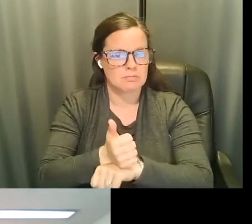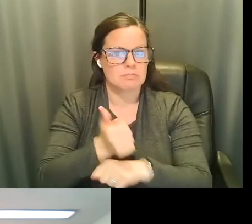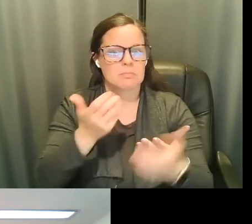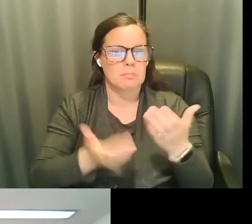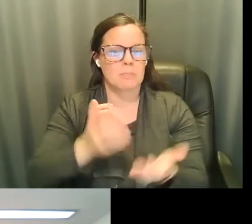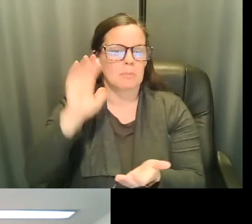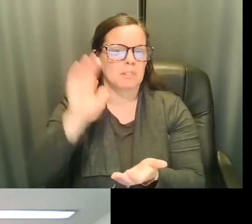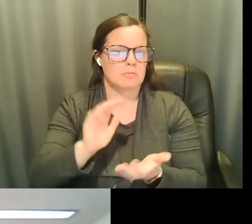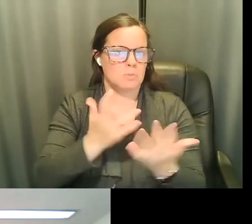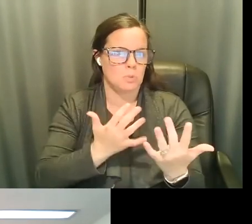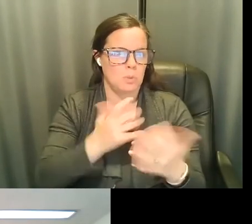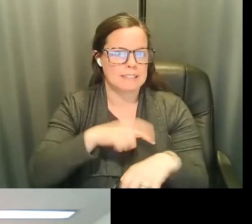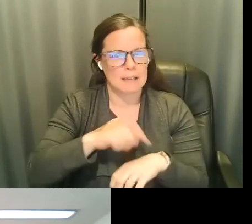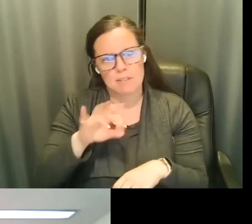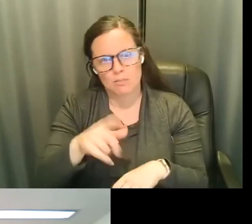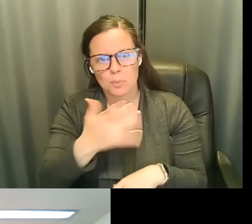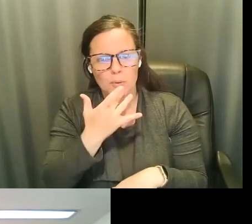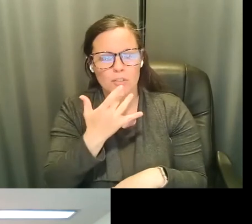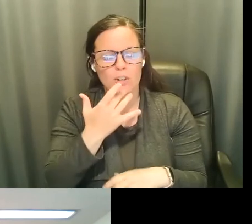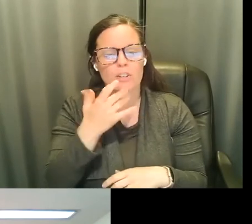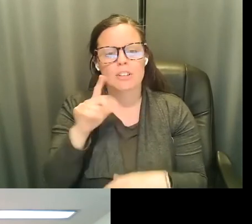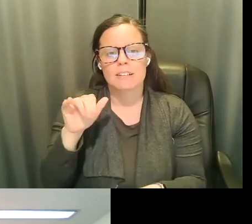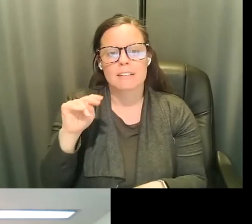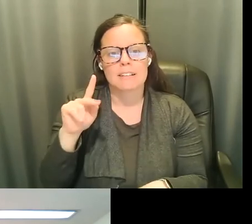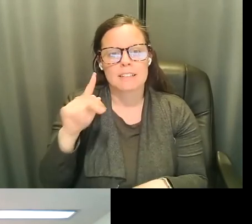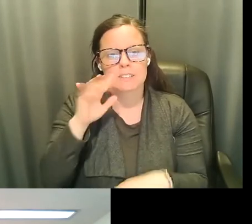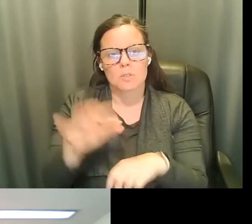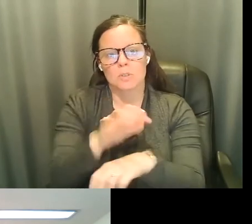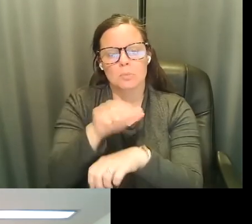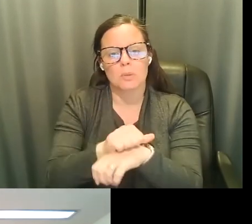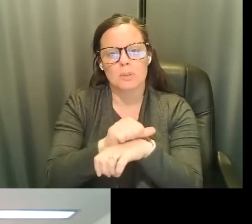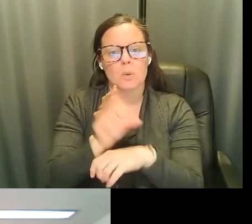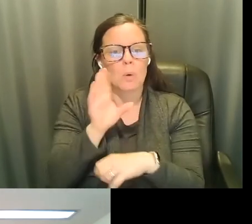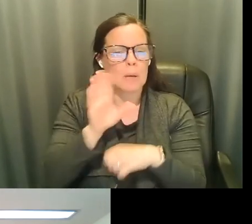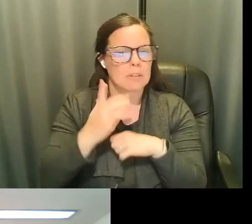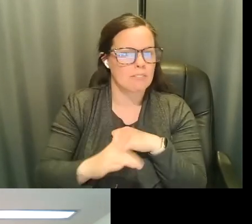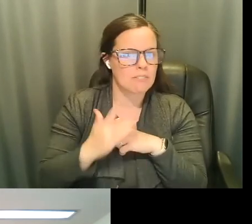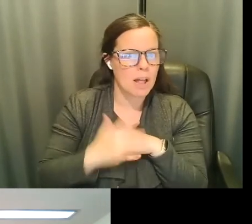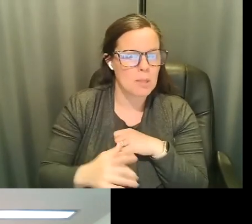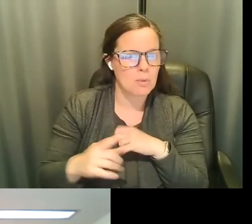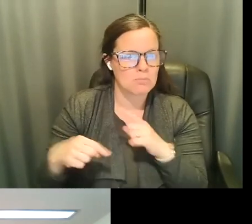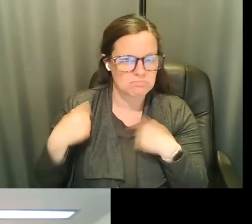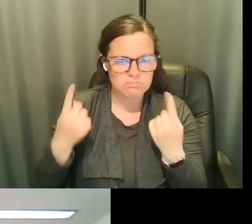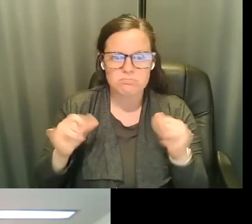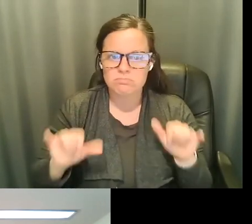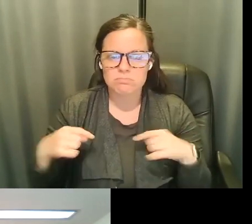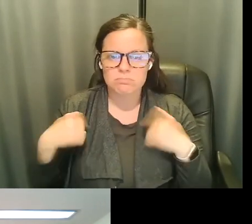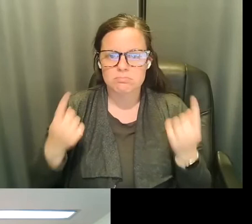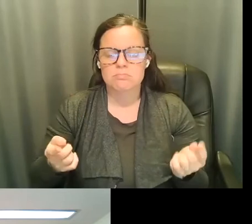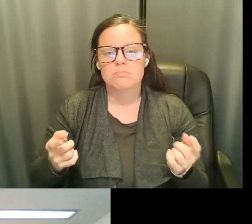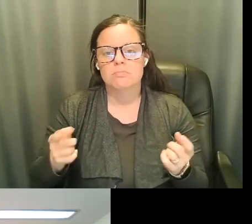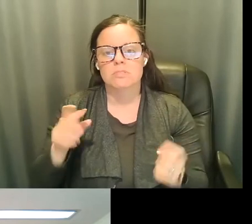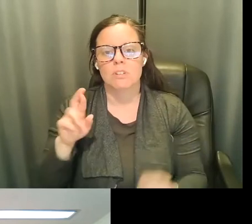your wait time if you like. The links for appointments are going to be available, as they have been, at